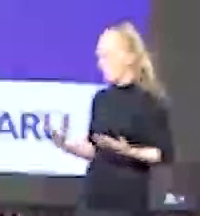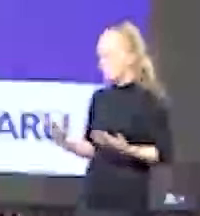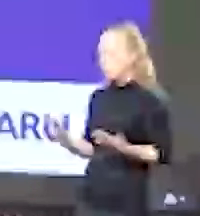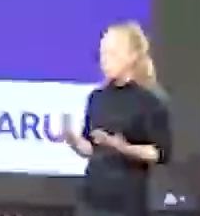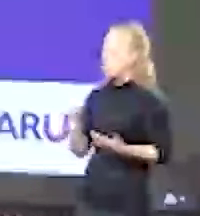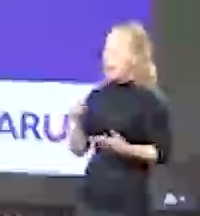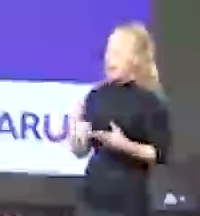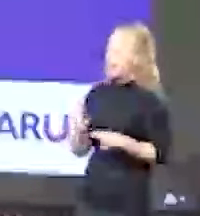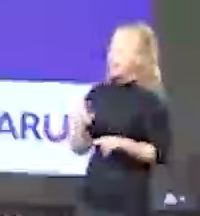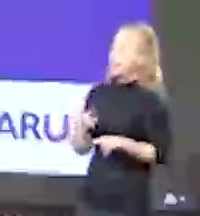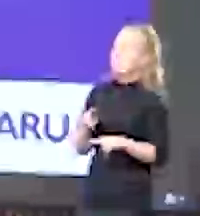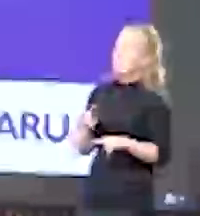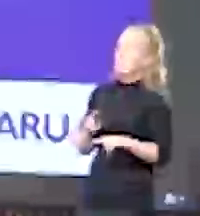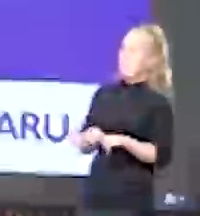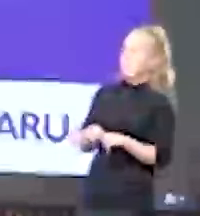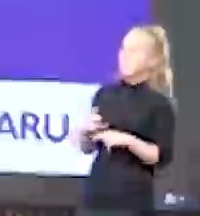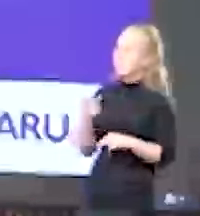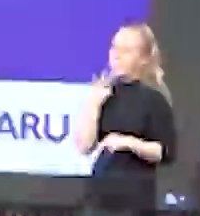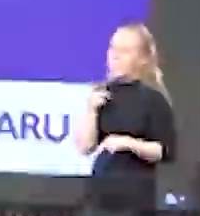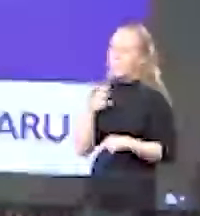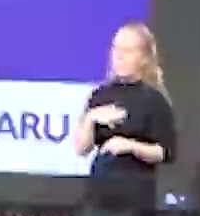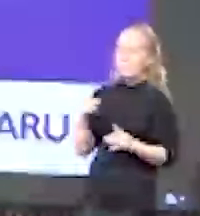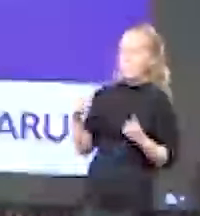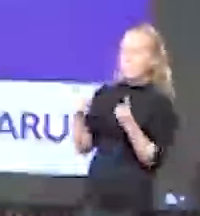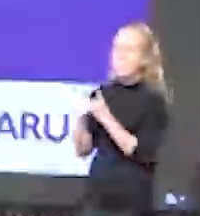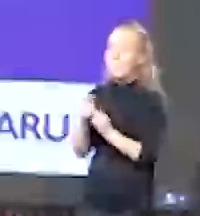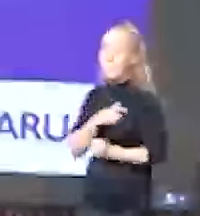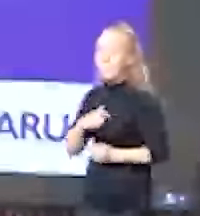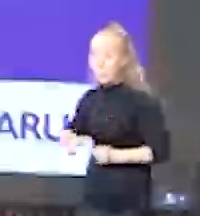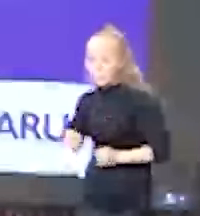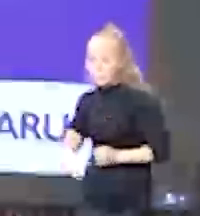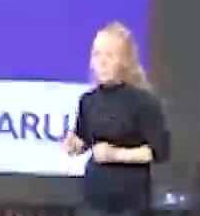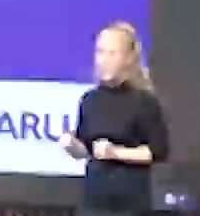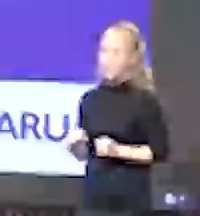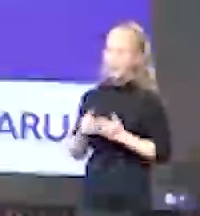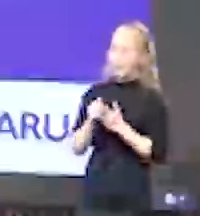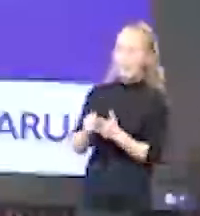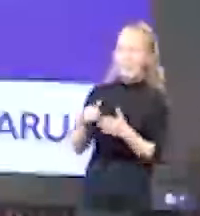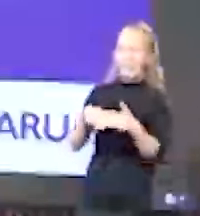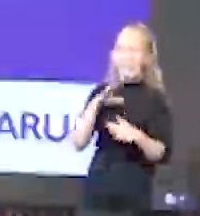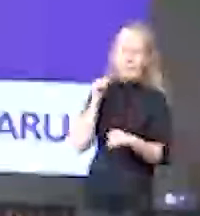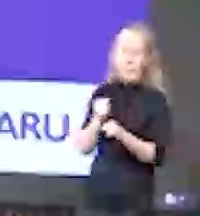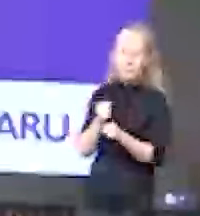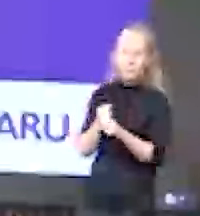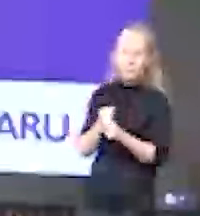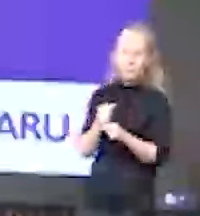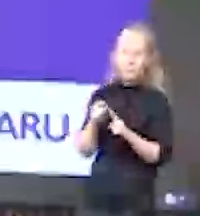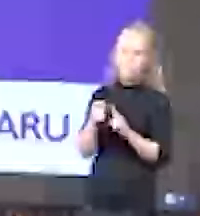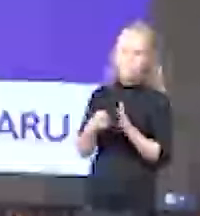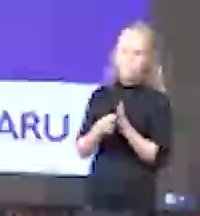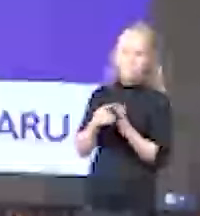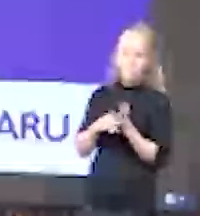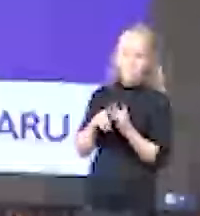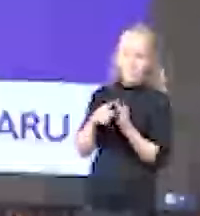particularly if you've got, you're trying to get in to see a minister, you're trying to get in to see a leader of the government, whether that's a premier or a treasurer or, senior